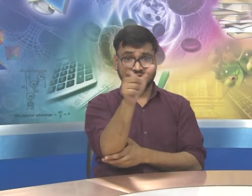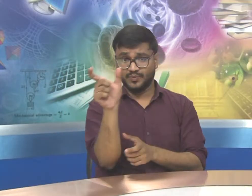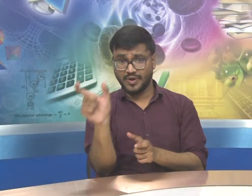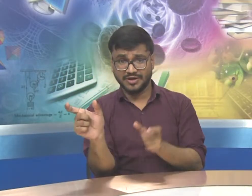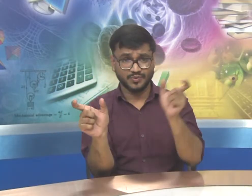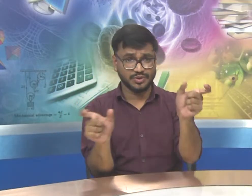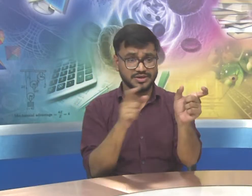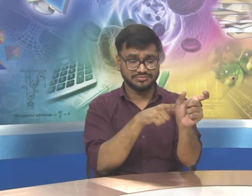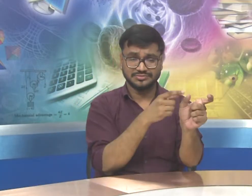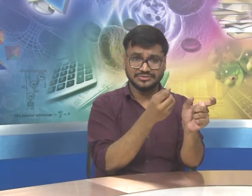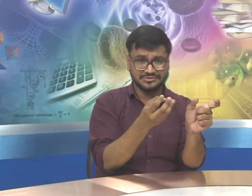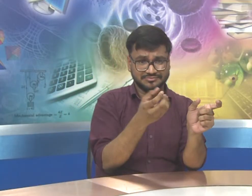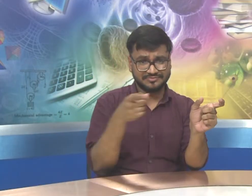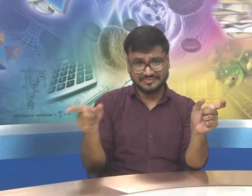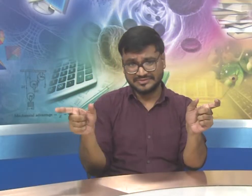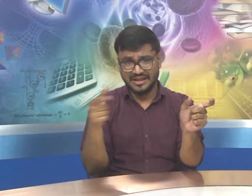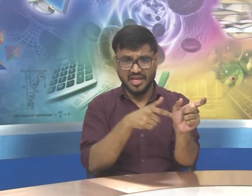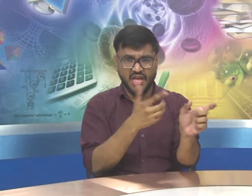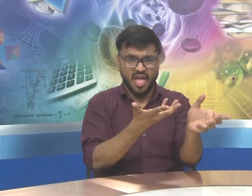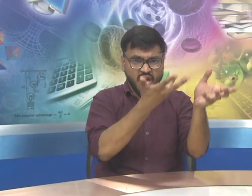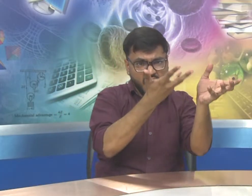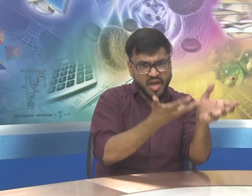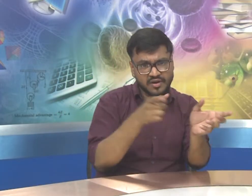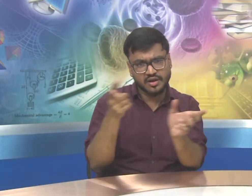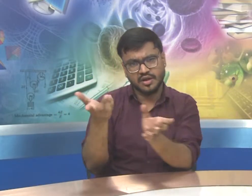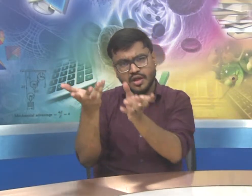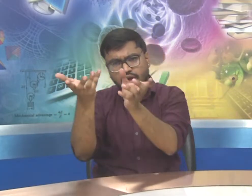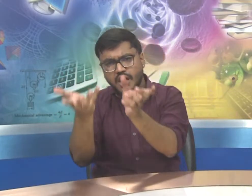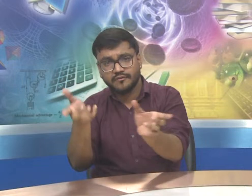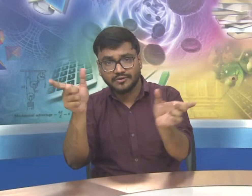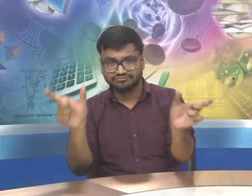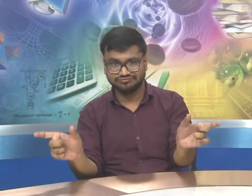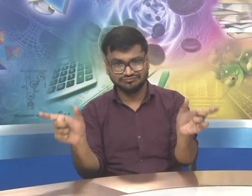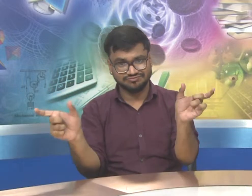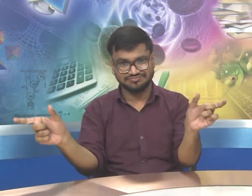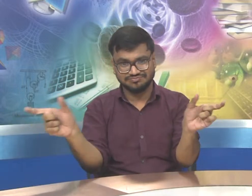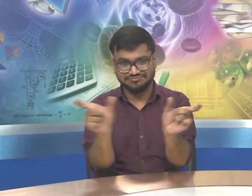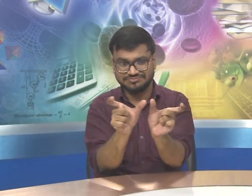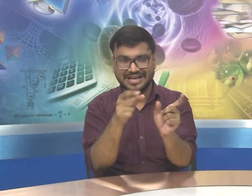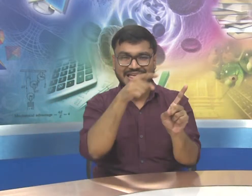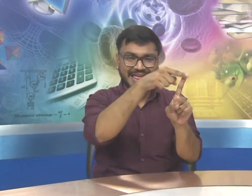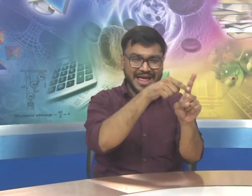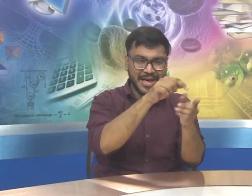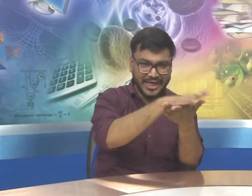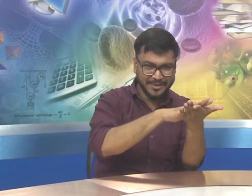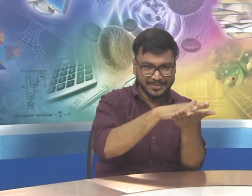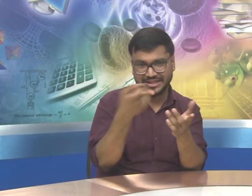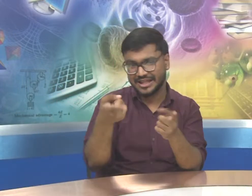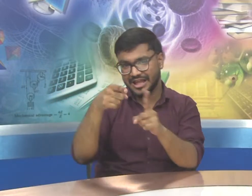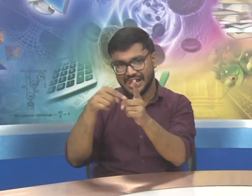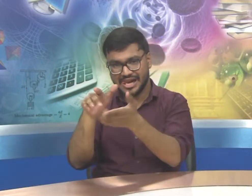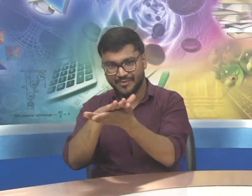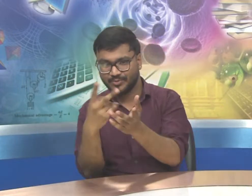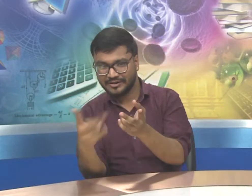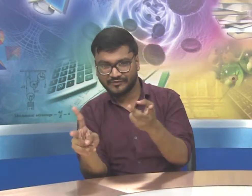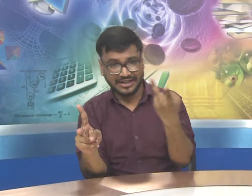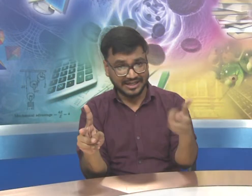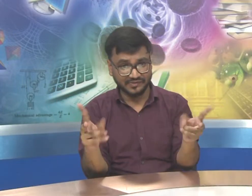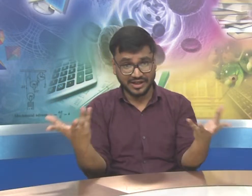In simple words, we can say by comparing the weights of elements